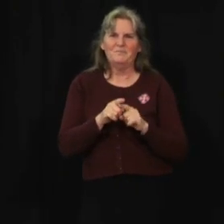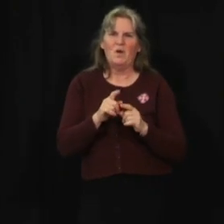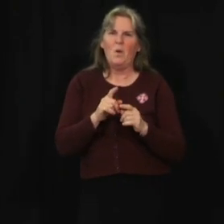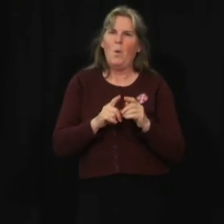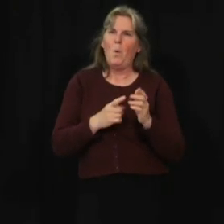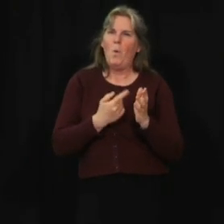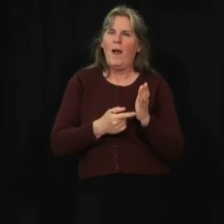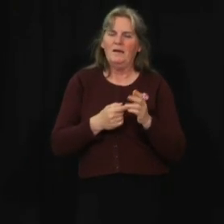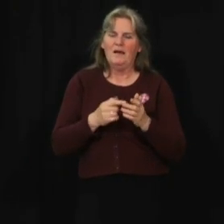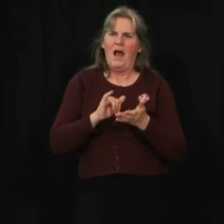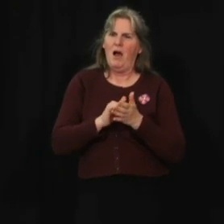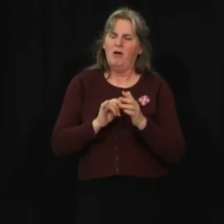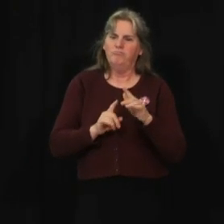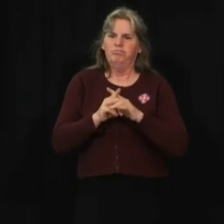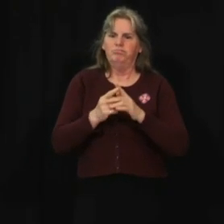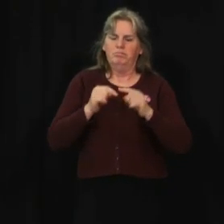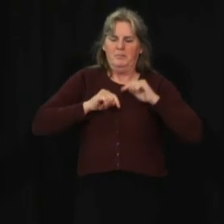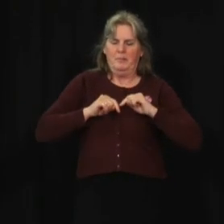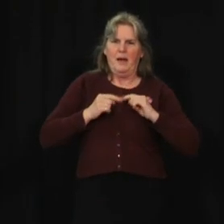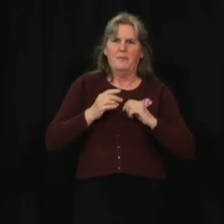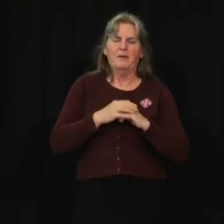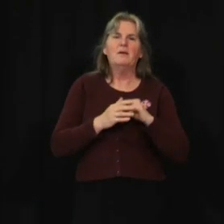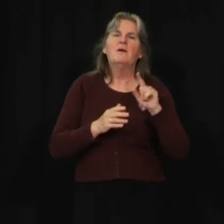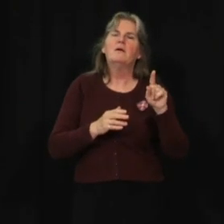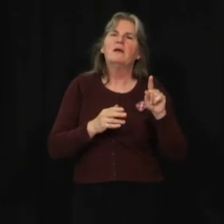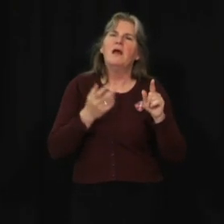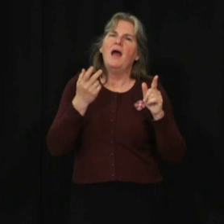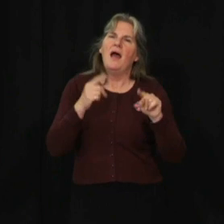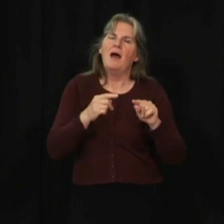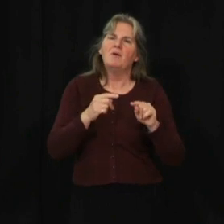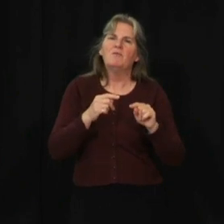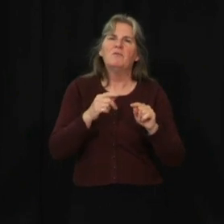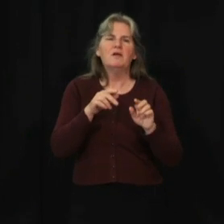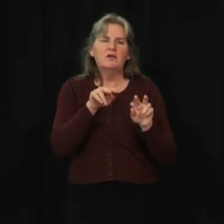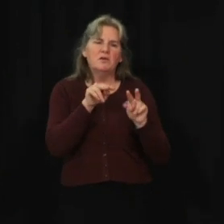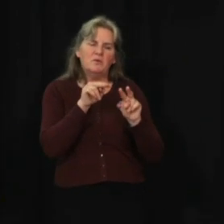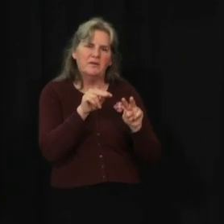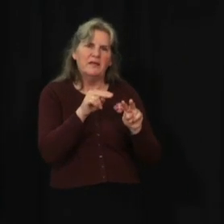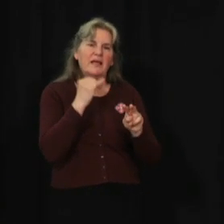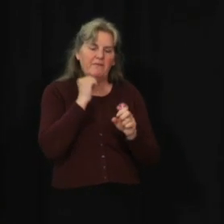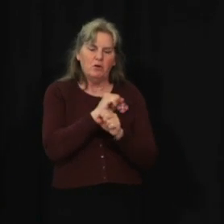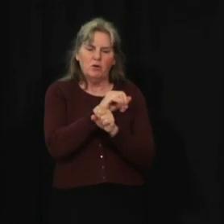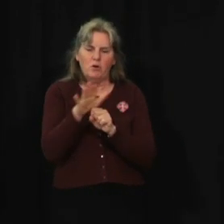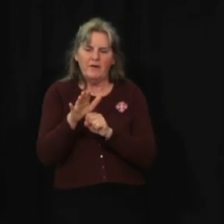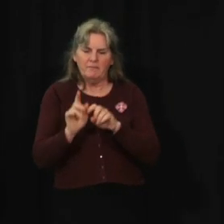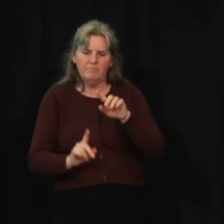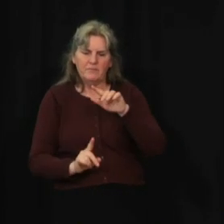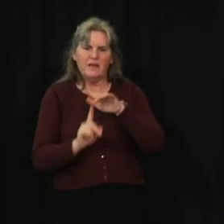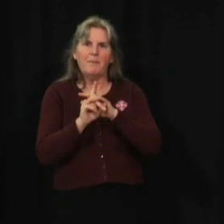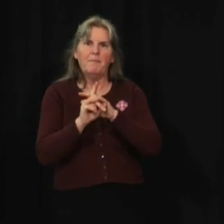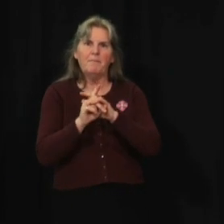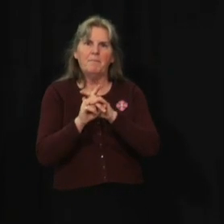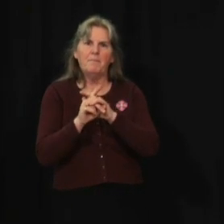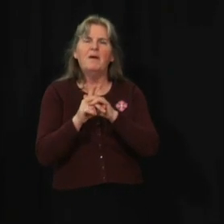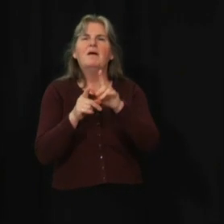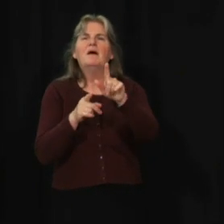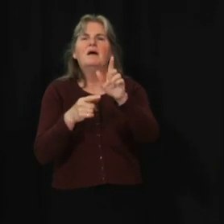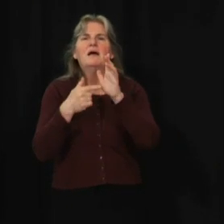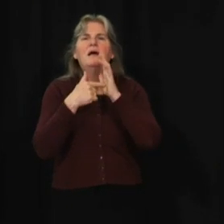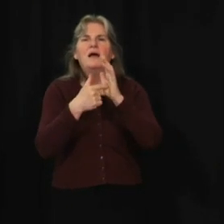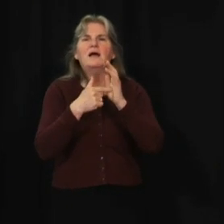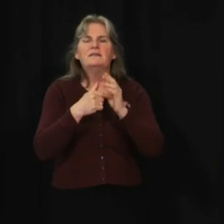and really looking for basically signs of COVID coming back in. So let's say we had